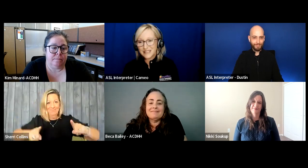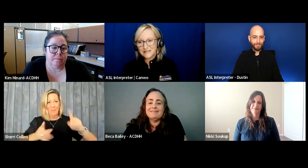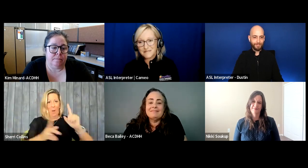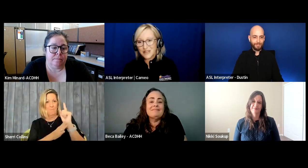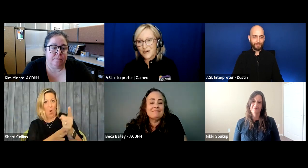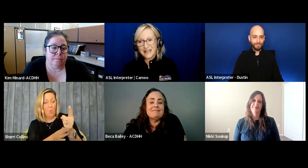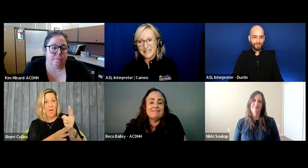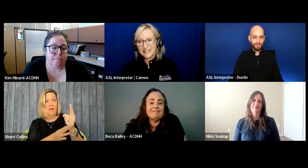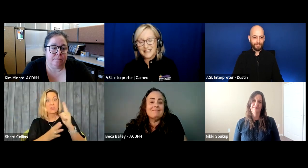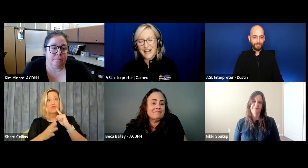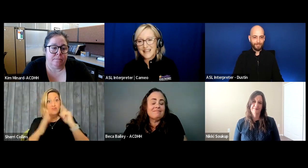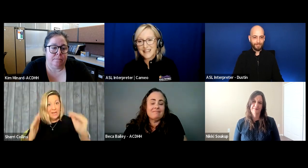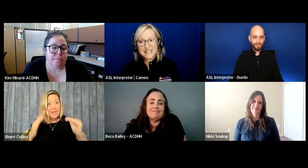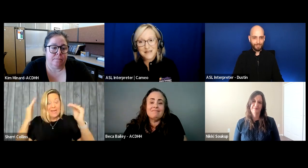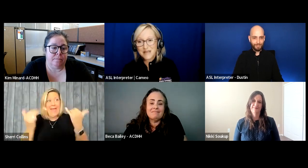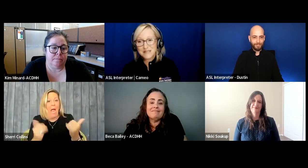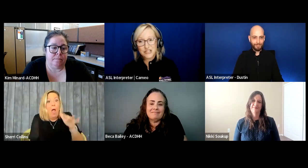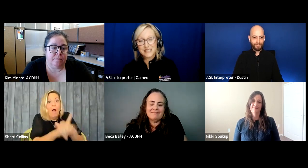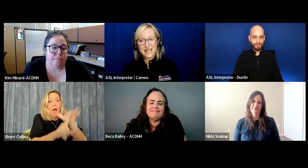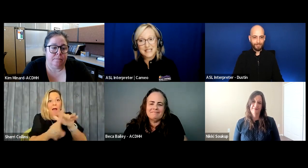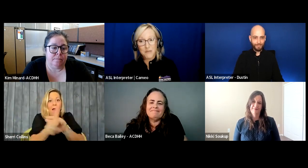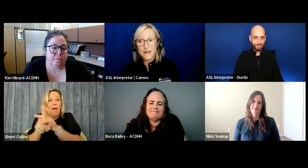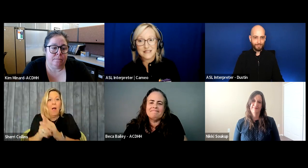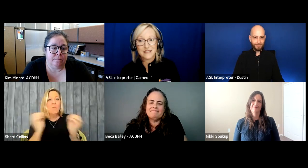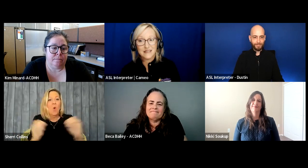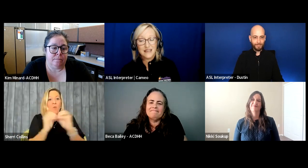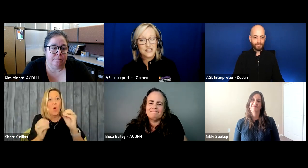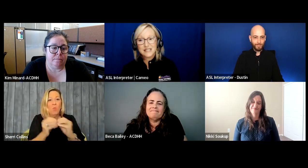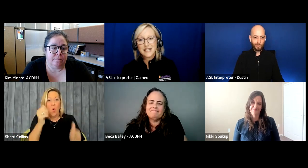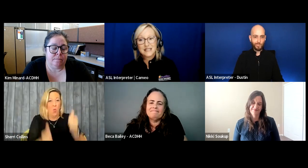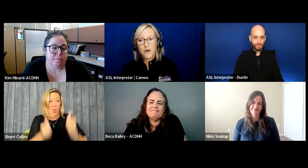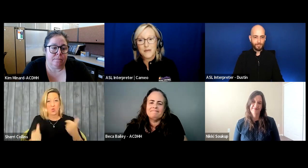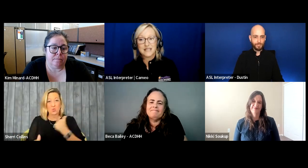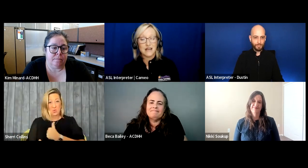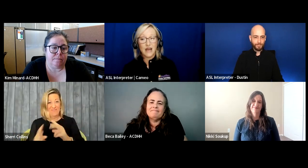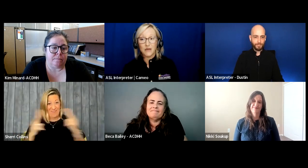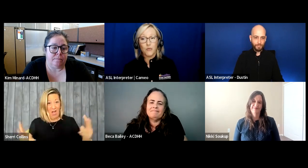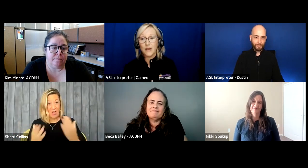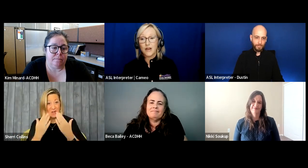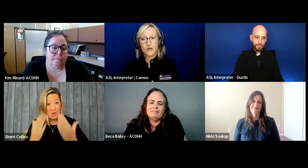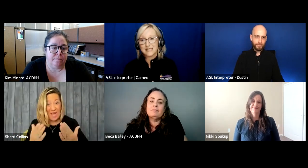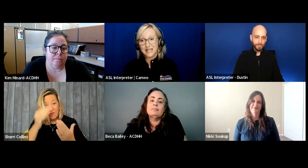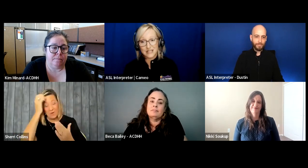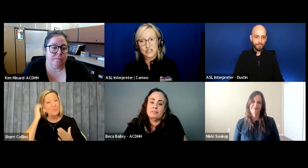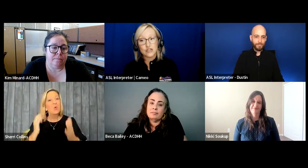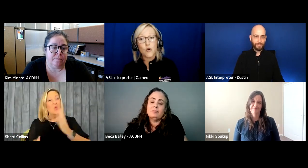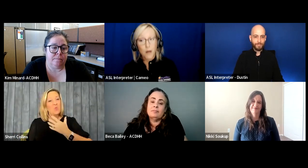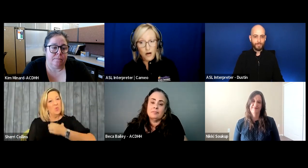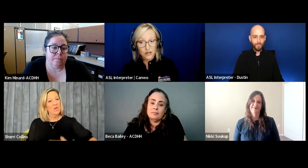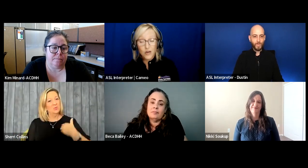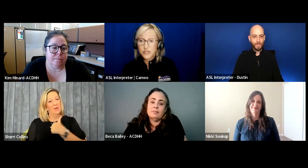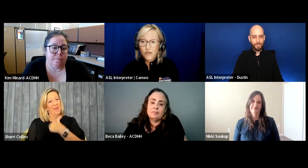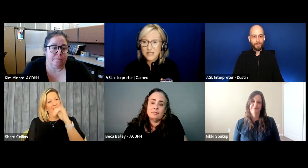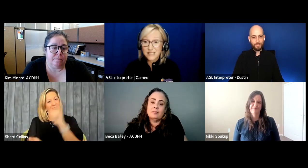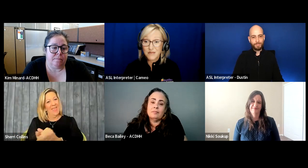So, I think that sometimes it just takes a moment. It just takes a moment, and we are going to see this